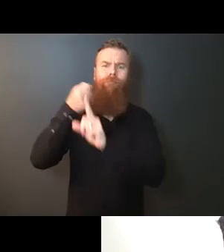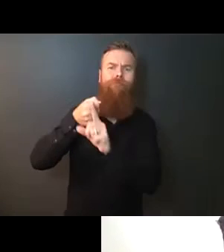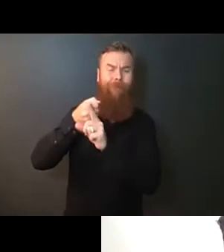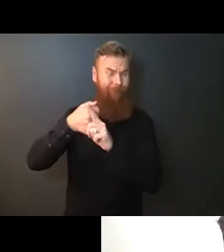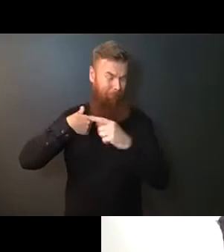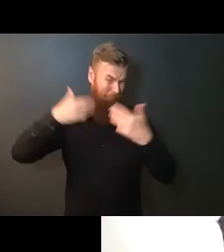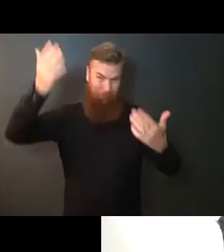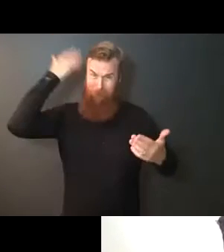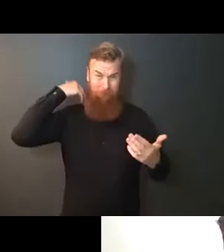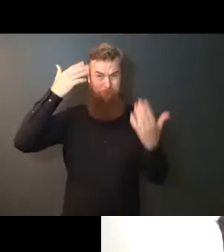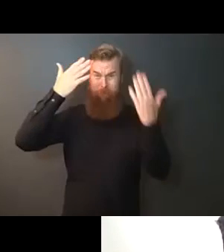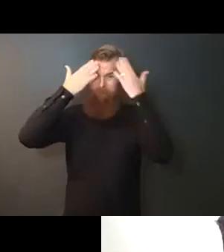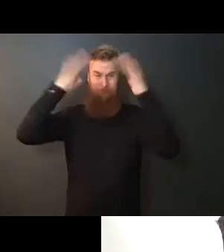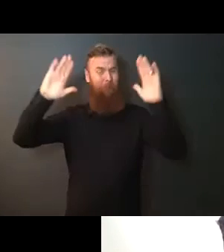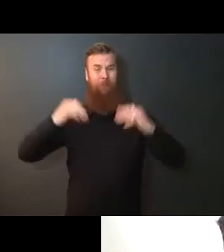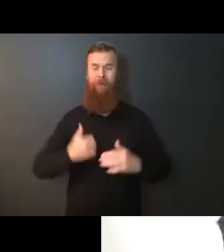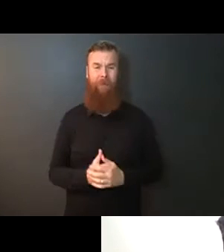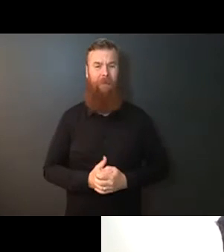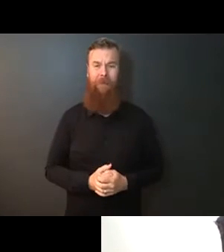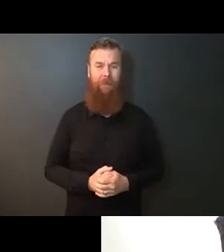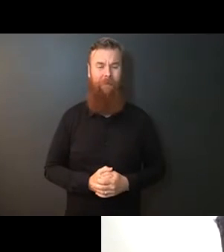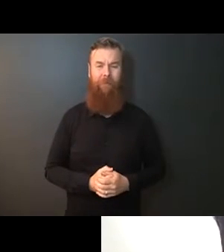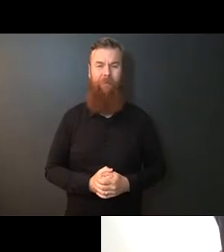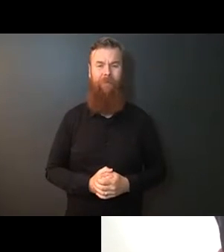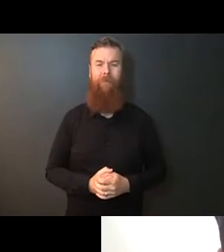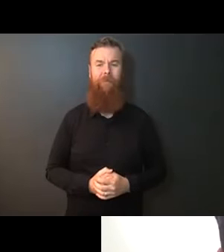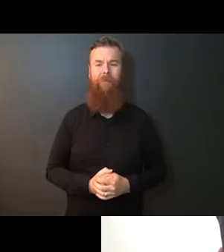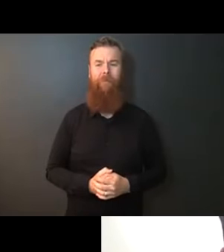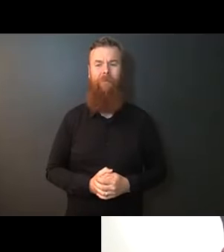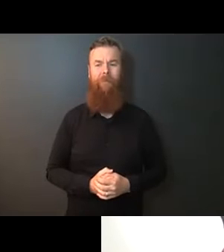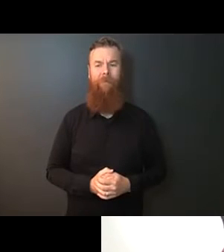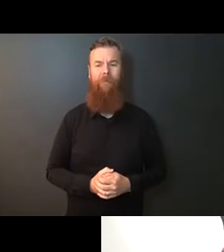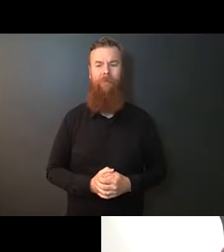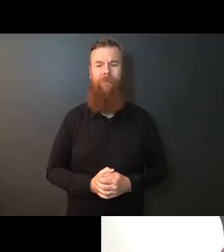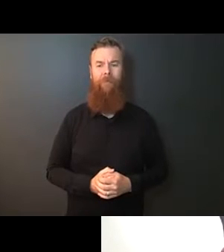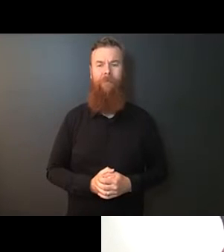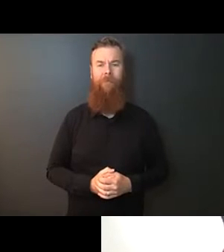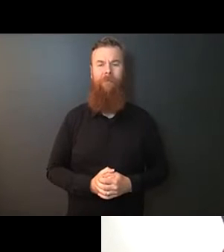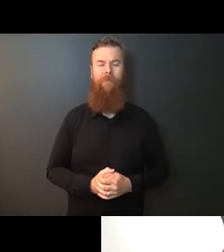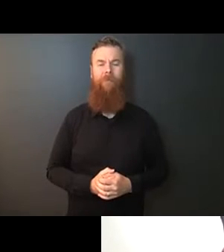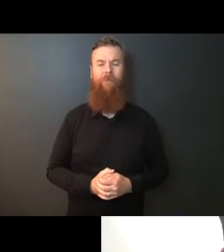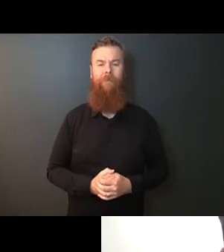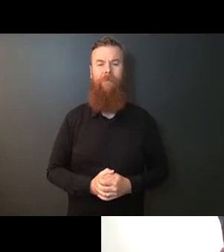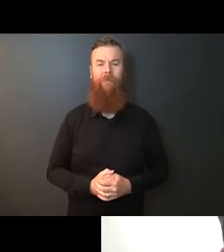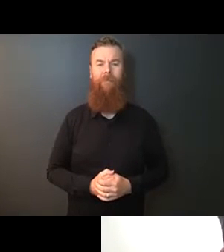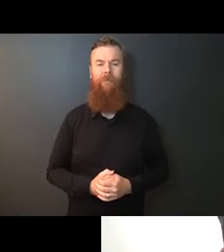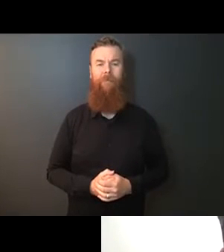movement. That is to mention the International Disability Alliance